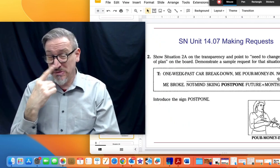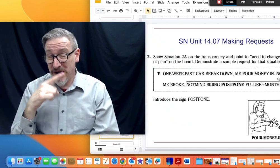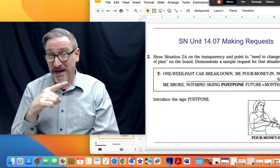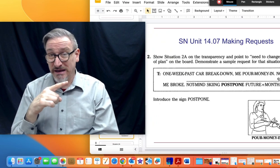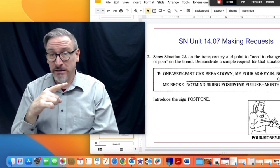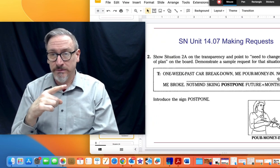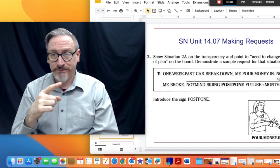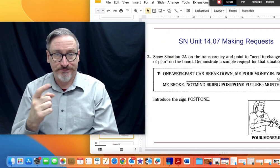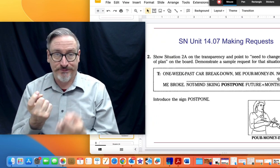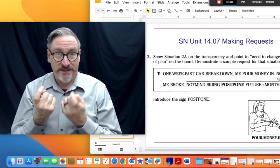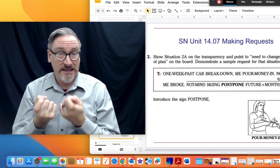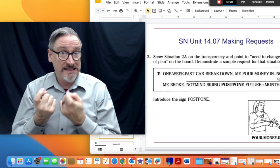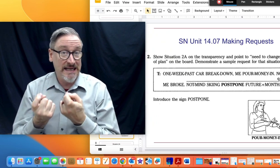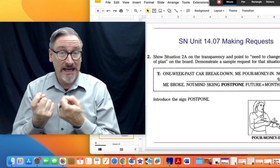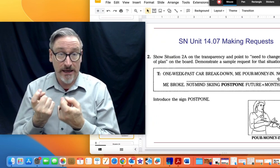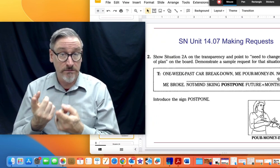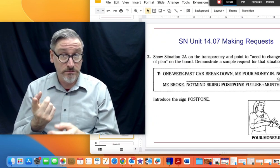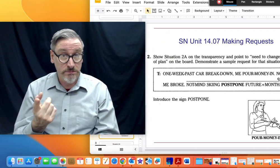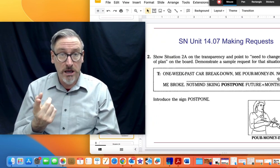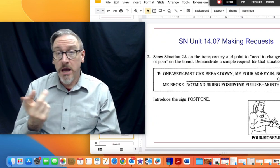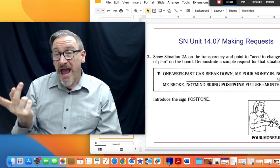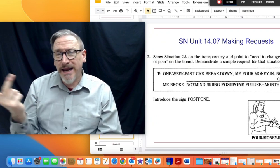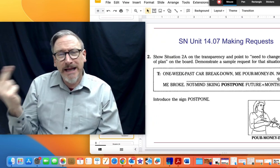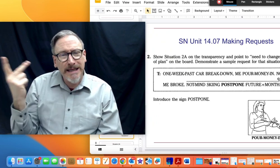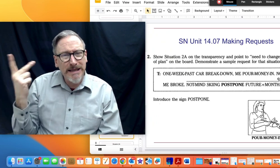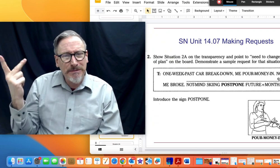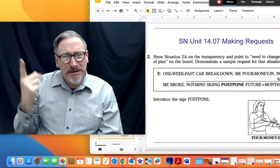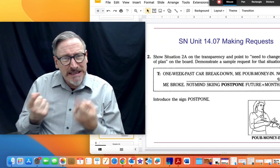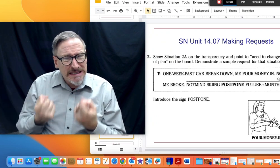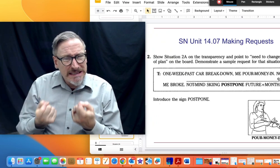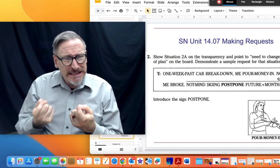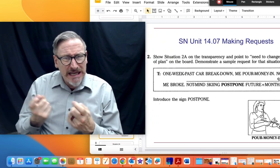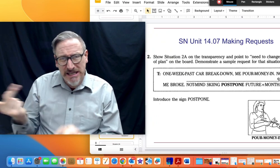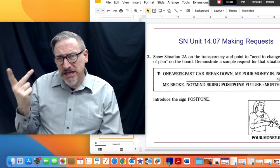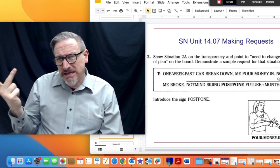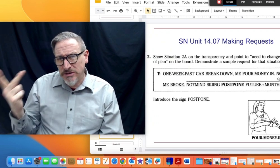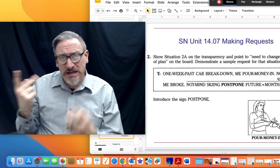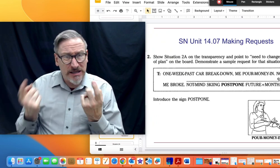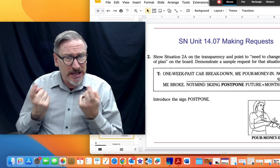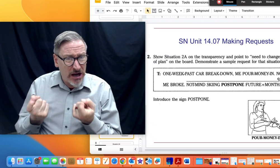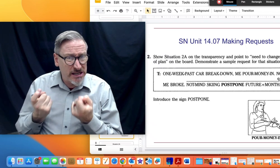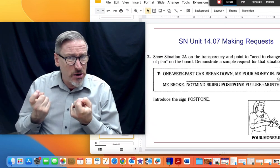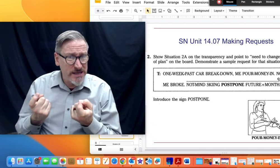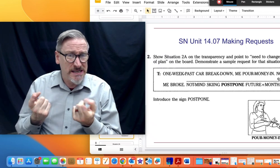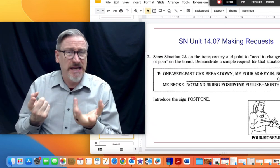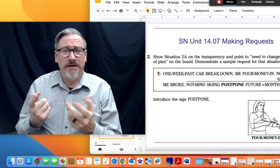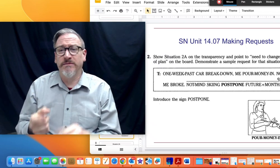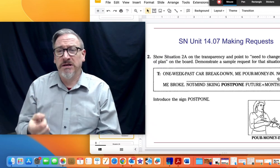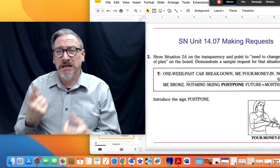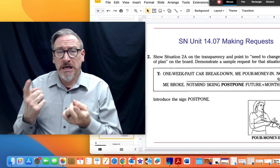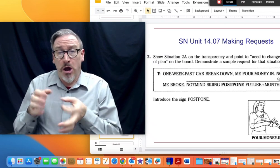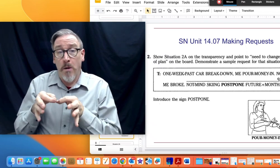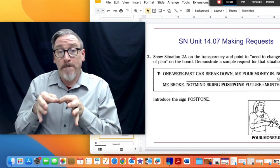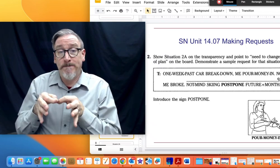Do you mind skiing? And it's an assumption that it's like us going